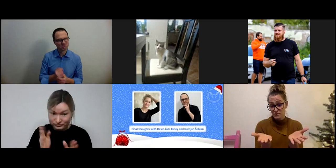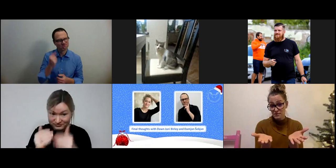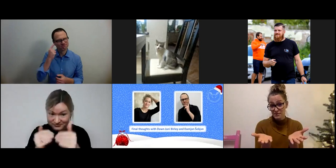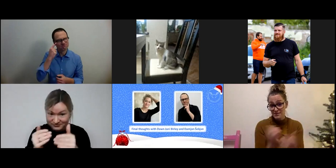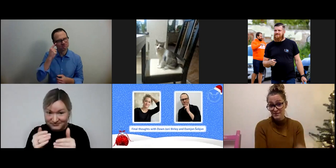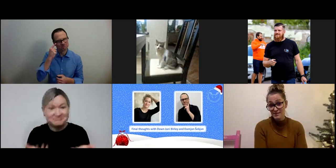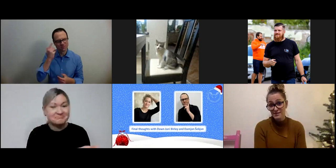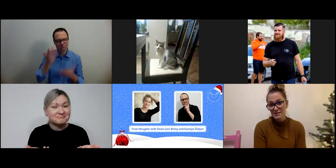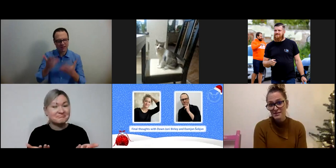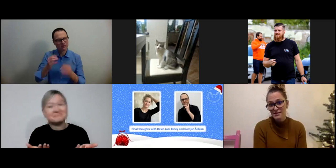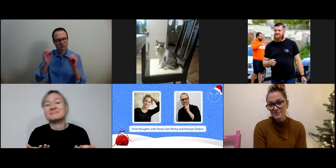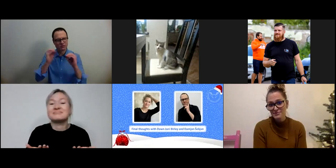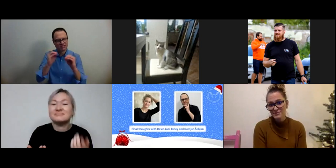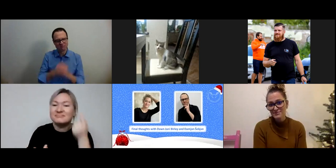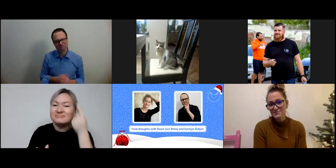do you think